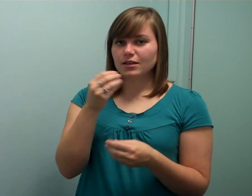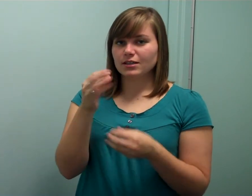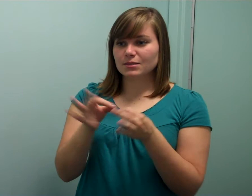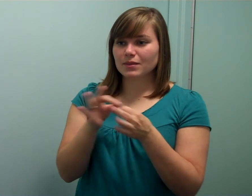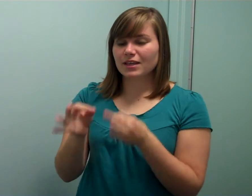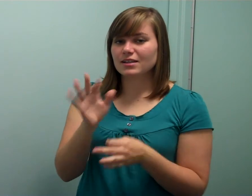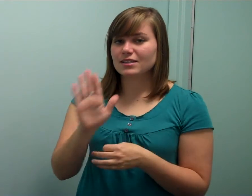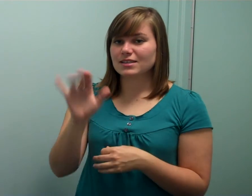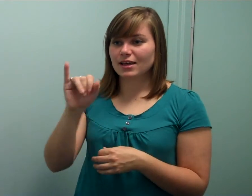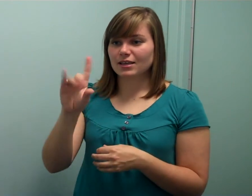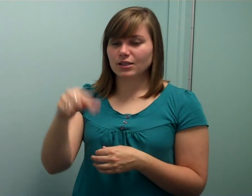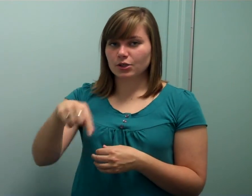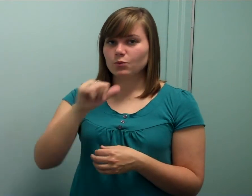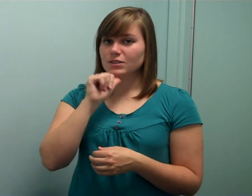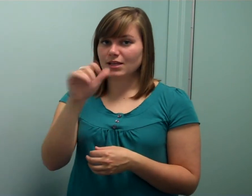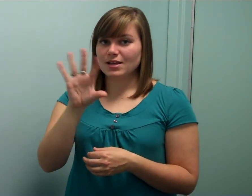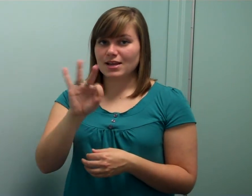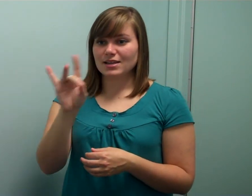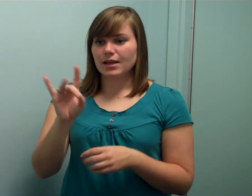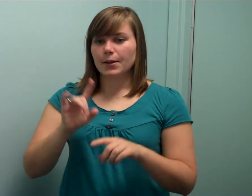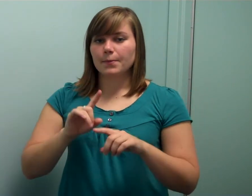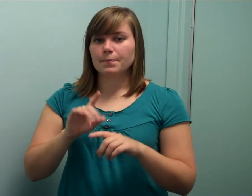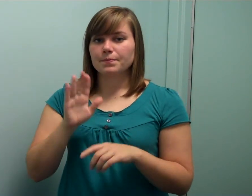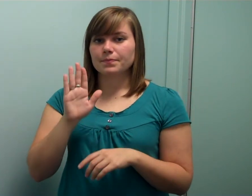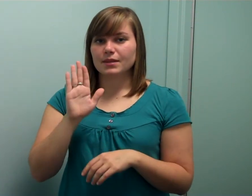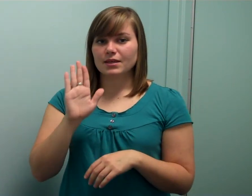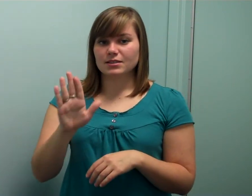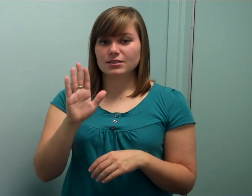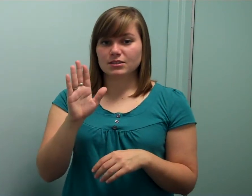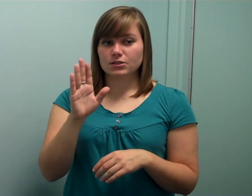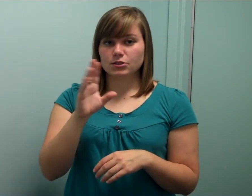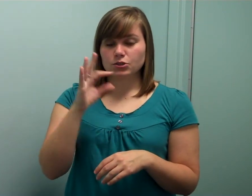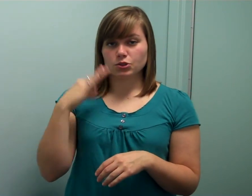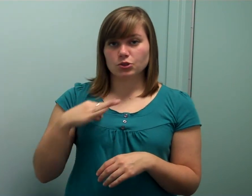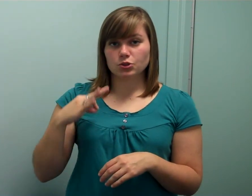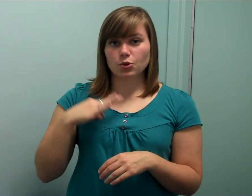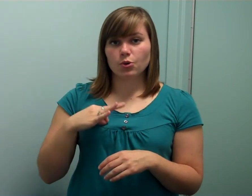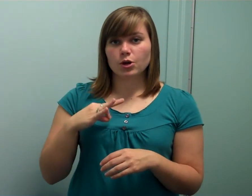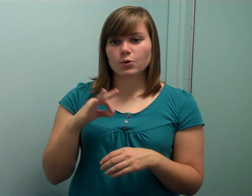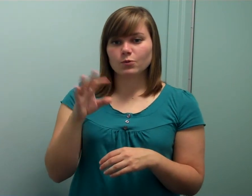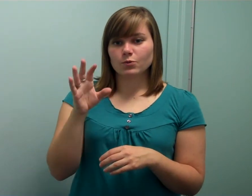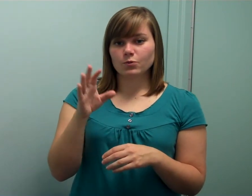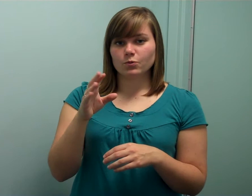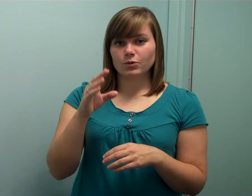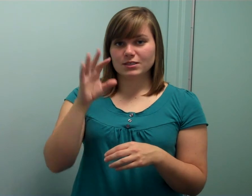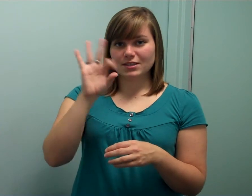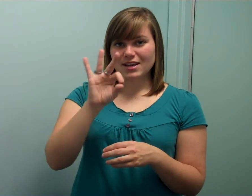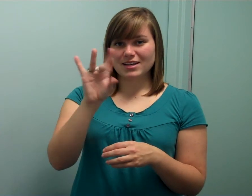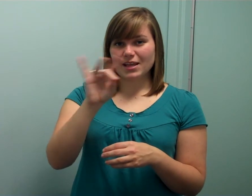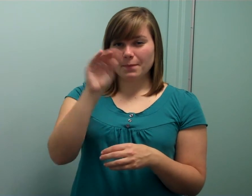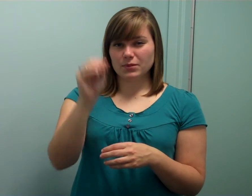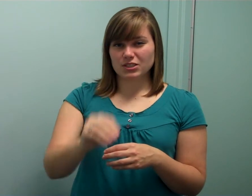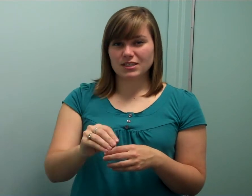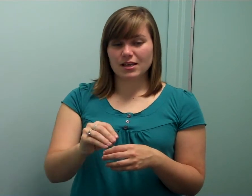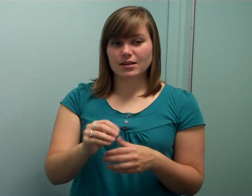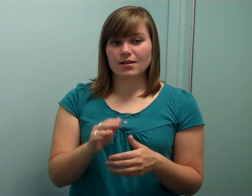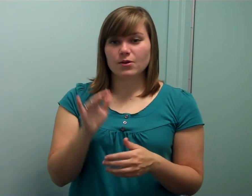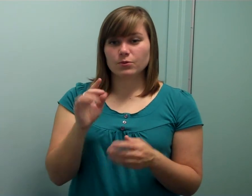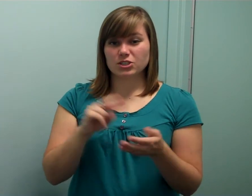98. You scored in the 98th percentile. And that means that your score was equal to or better